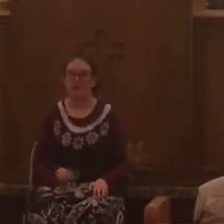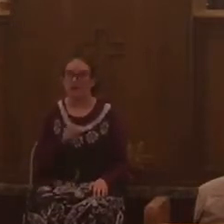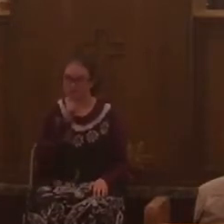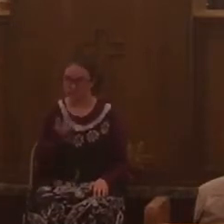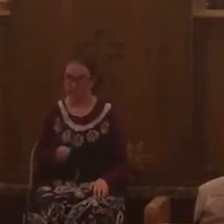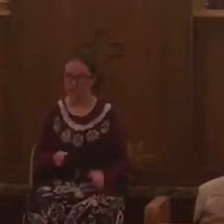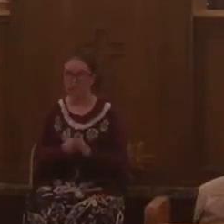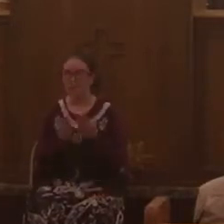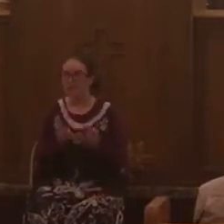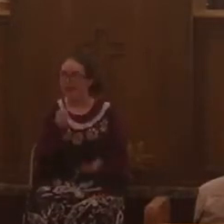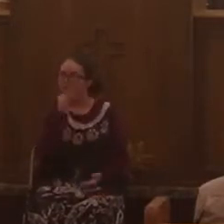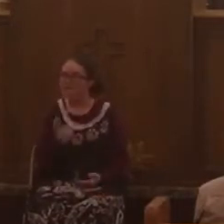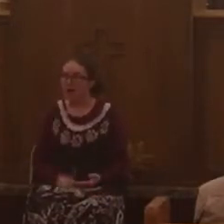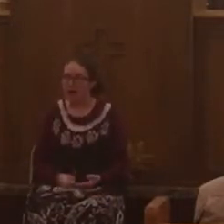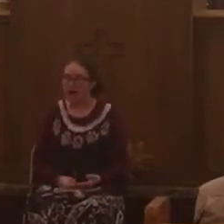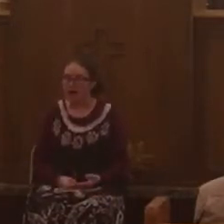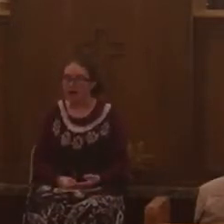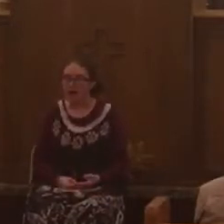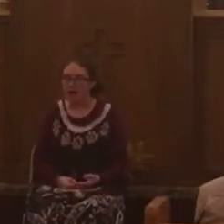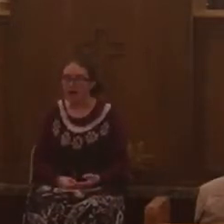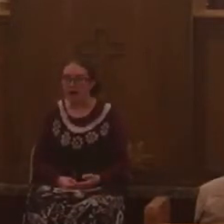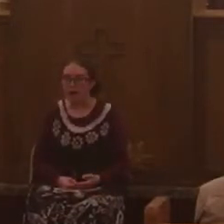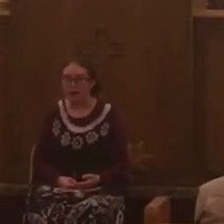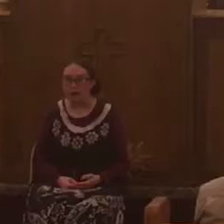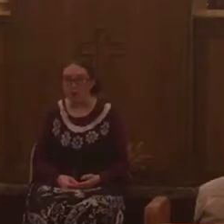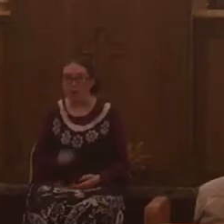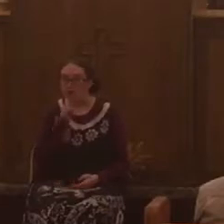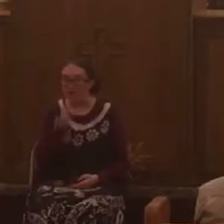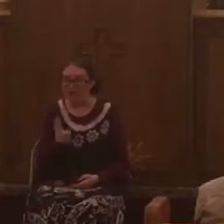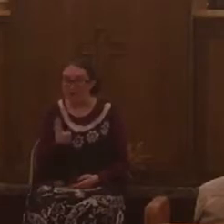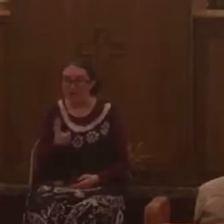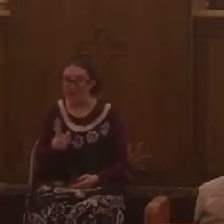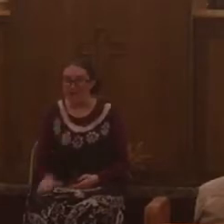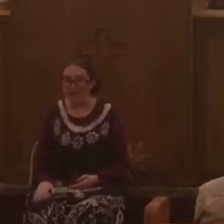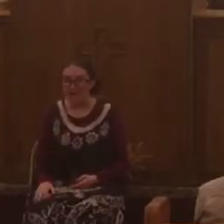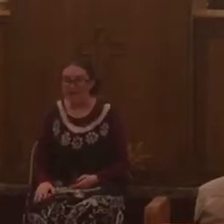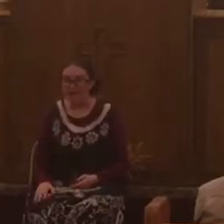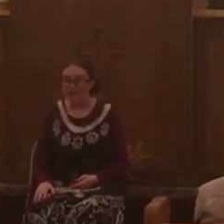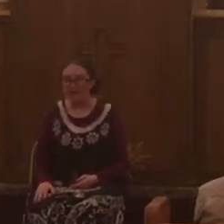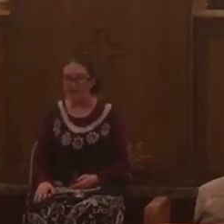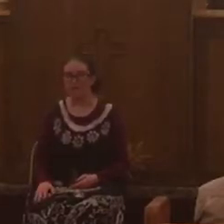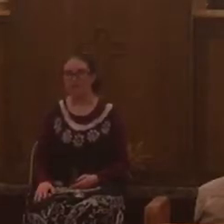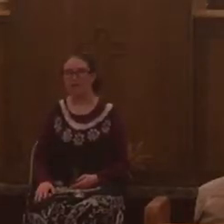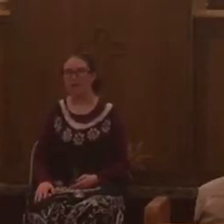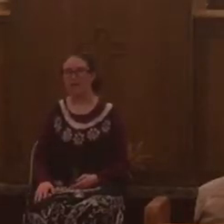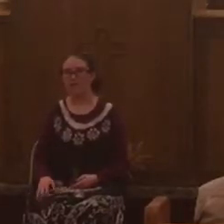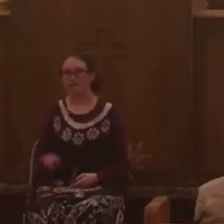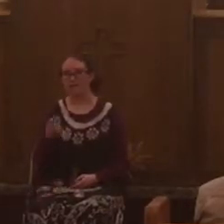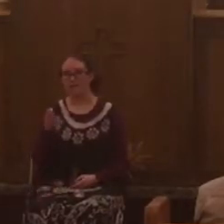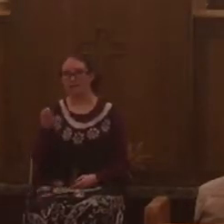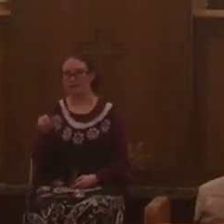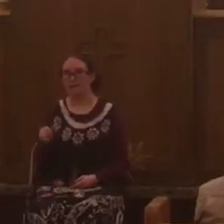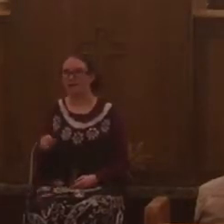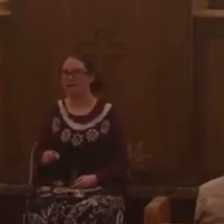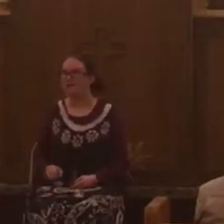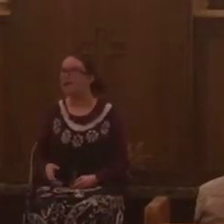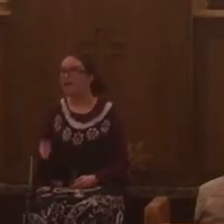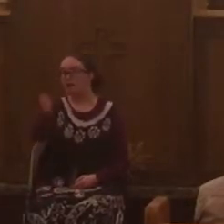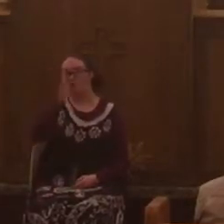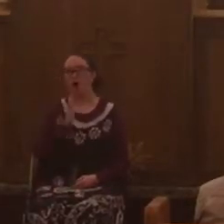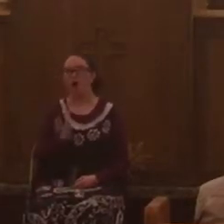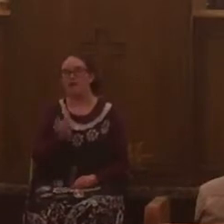How many devils you cast out? Oh, we don't do that. How many folks you ever pray for that got healed? Oh, that just don't happen nowadays. That was from